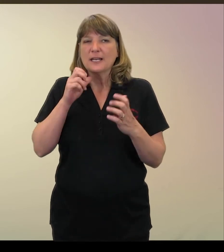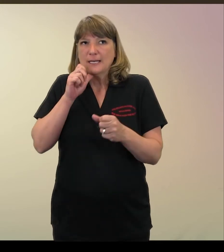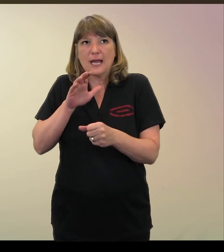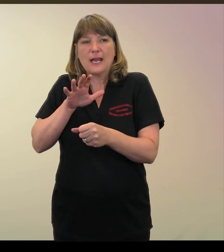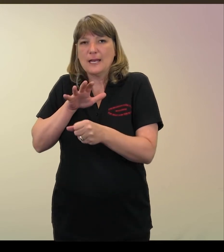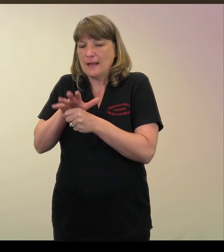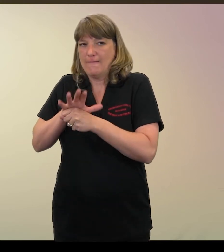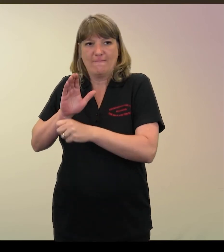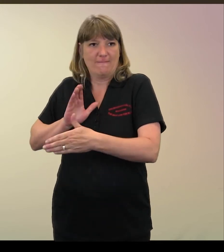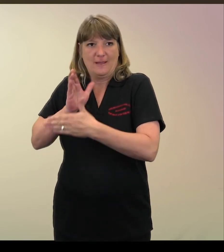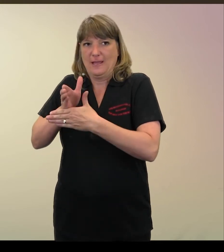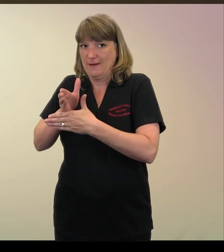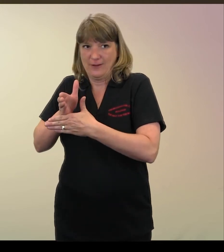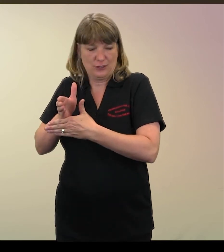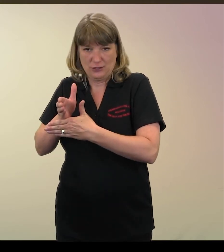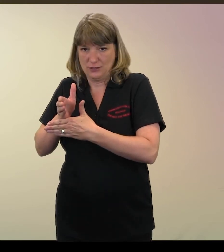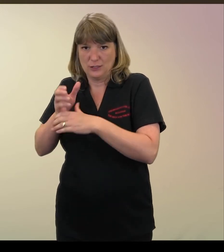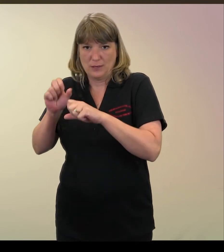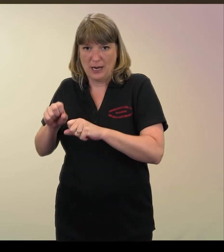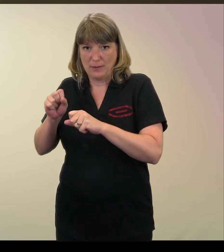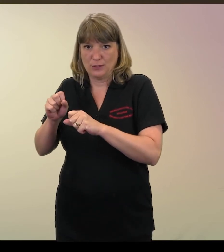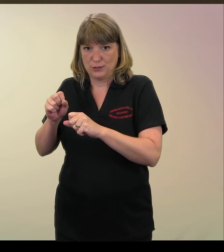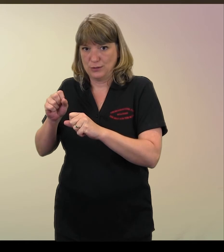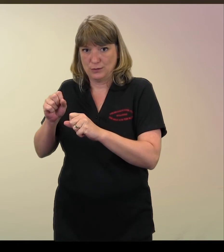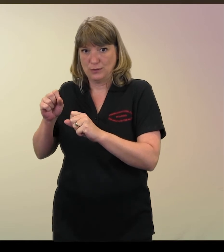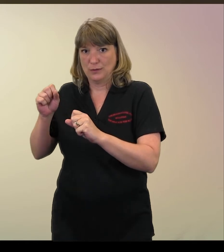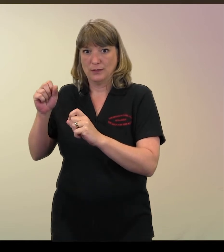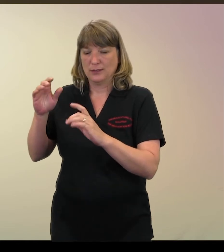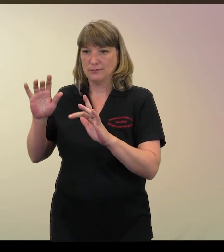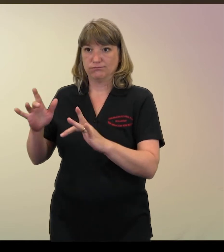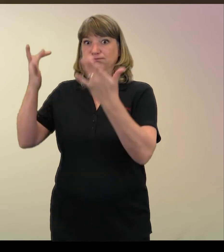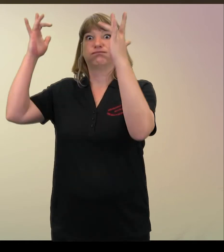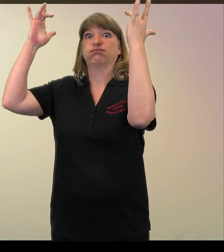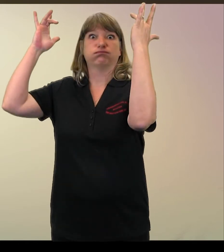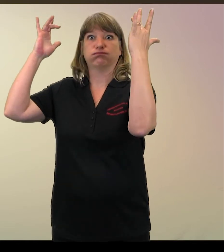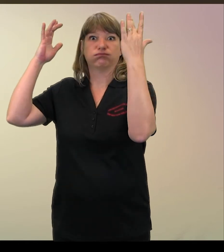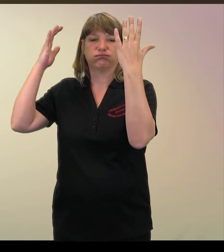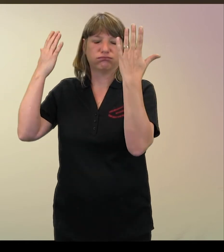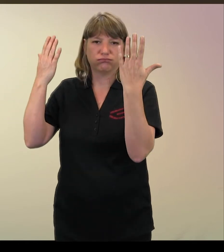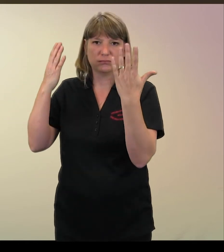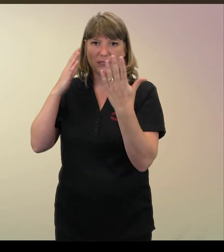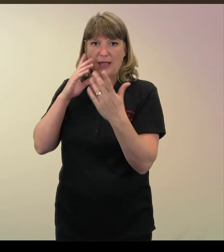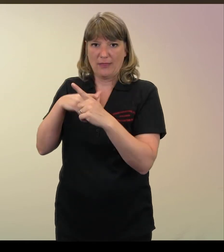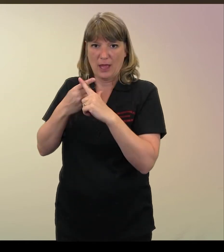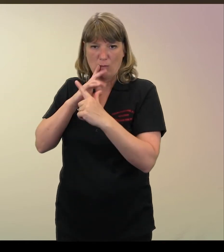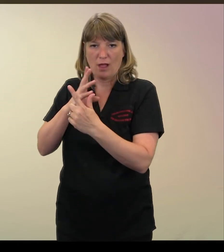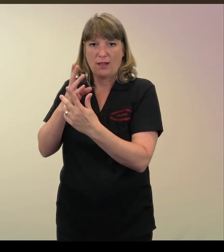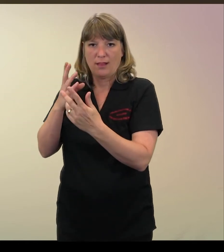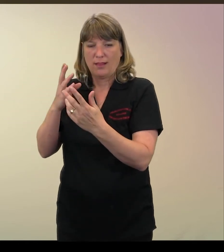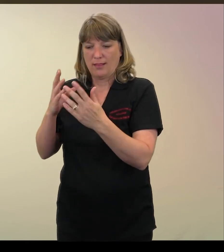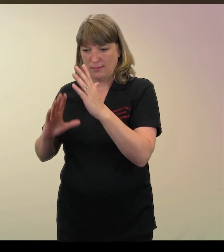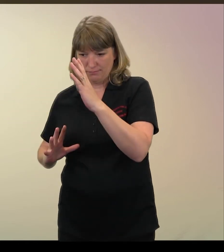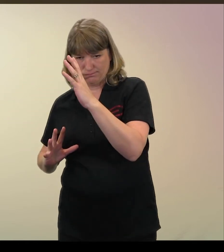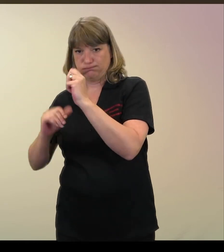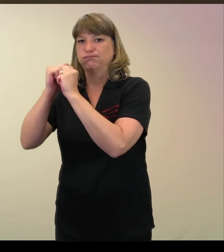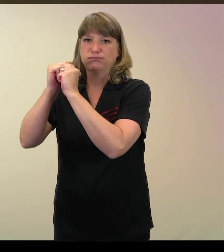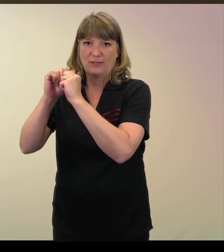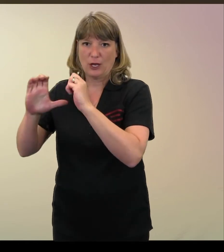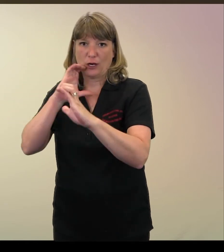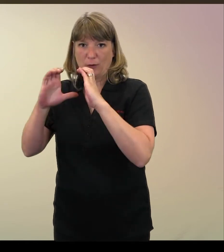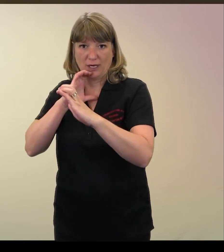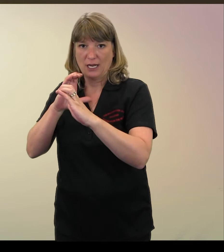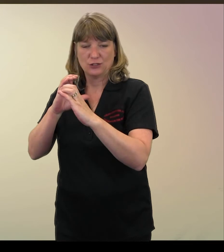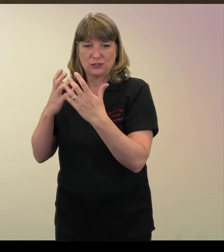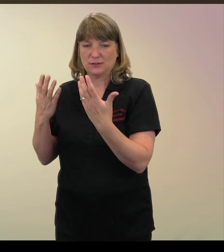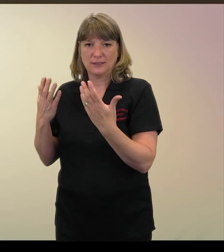be enough of an intervention in and of itself to be a silver bullet that's going to remediate